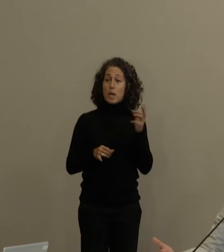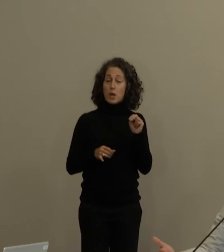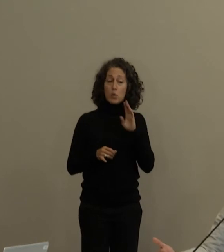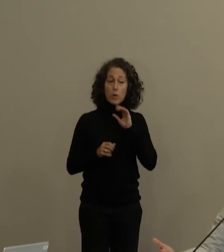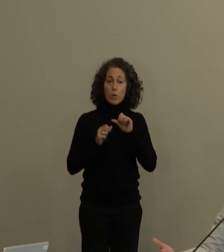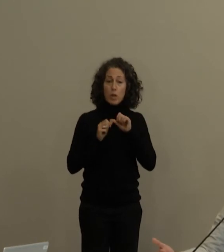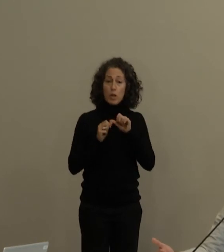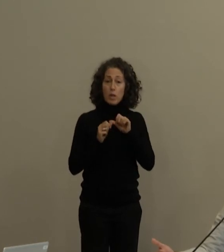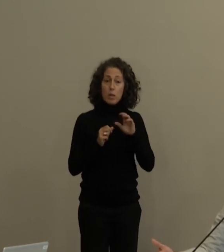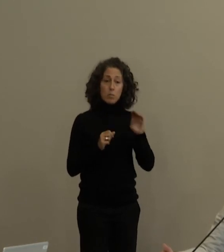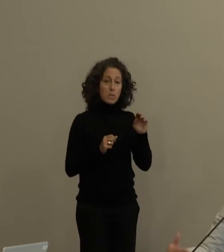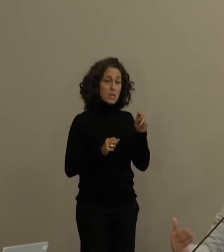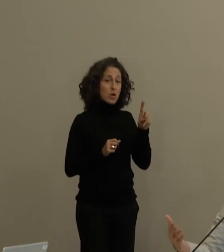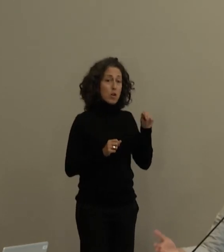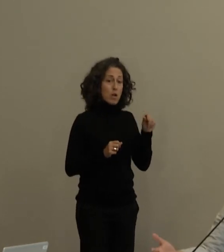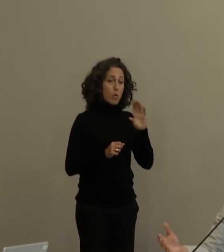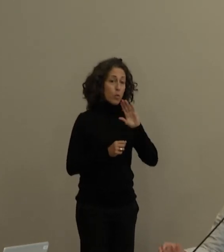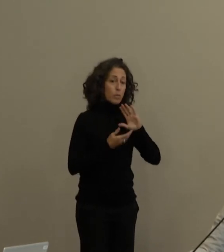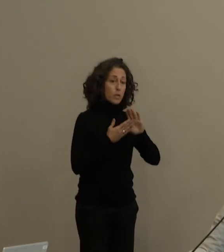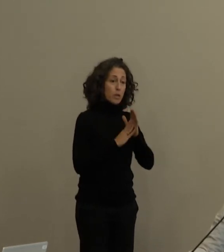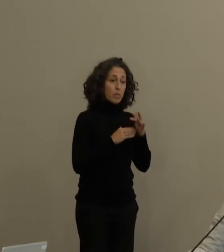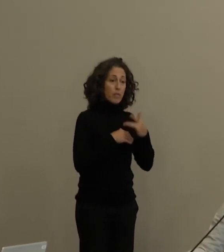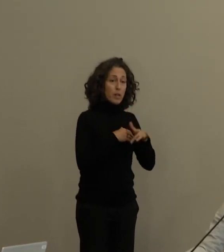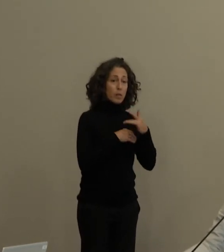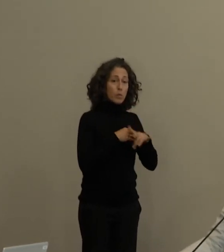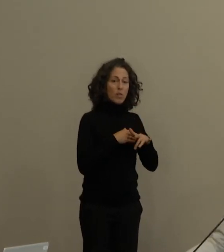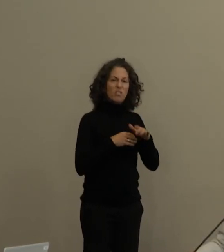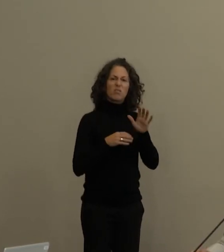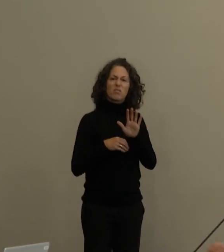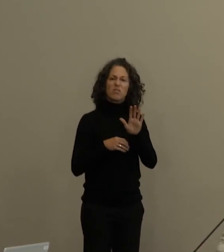Moderna vaccine would be available to us on the week of Christmas.